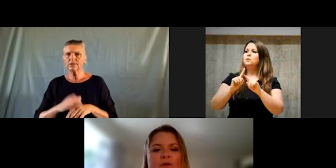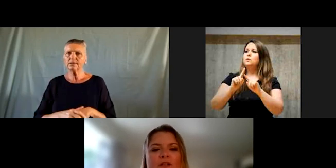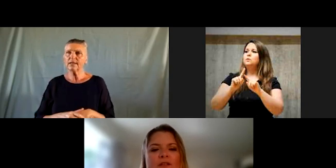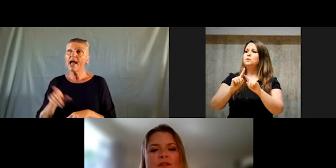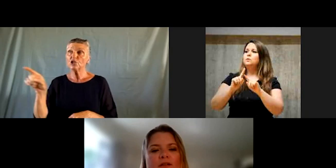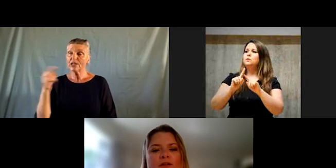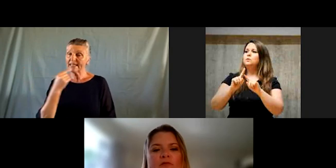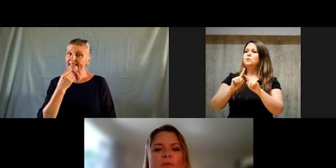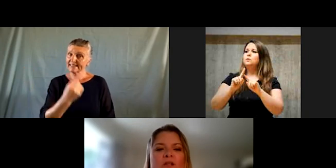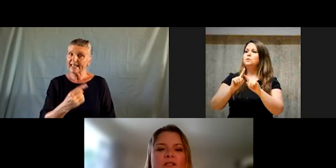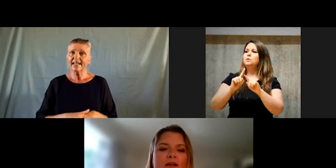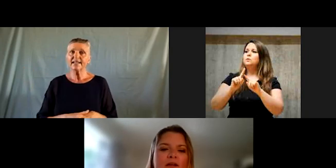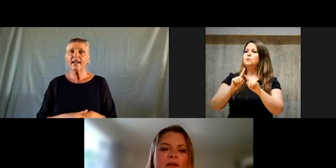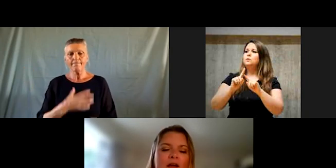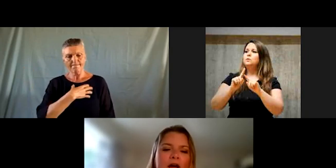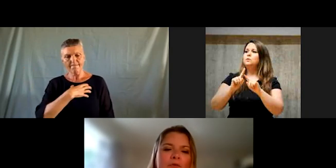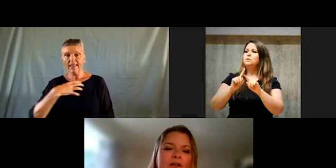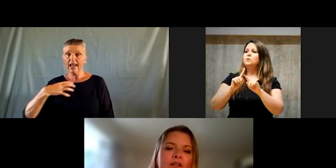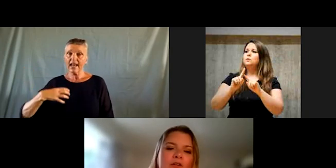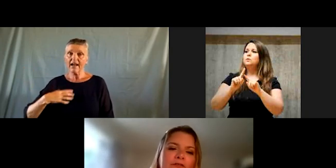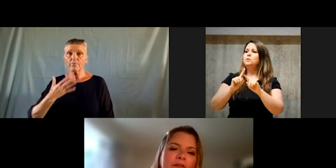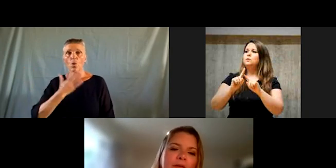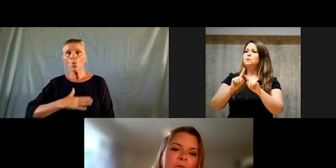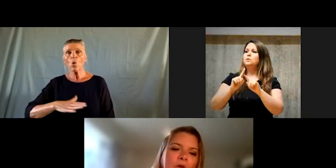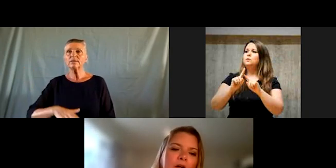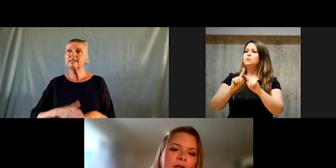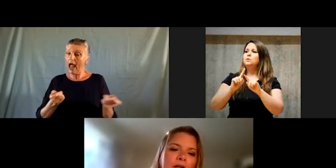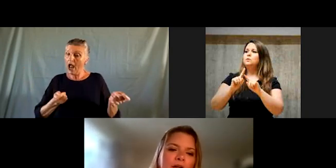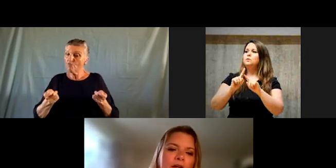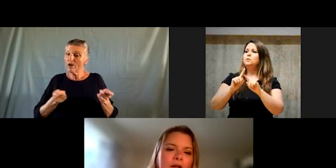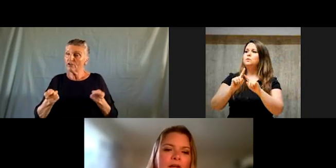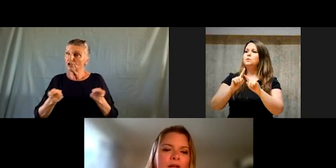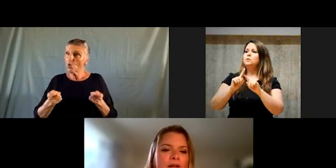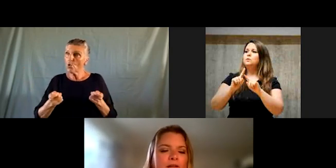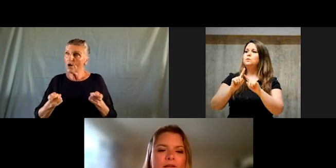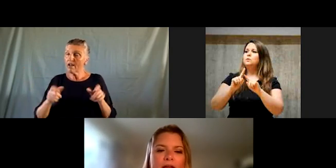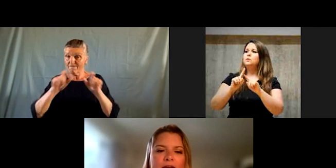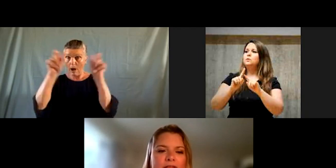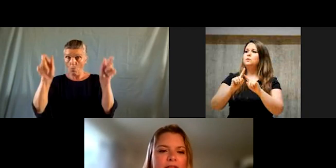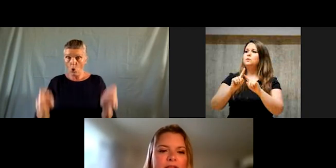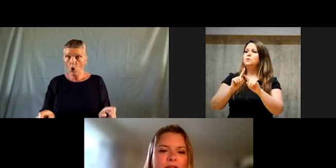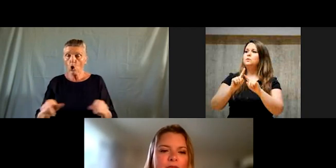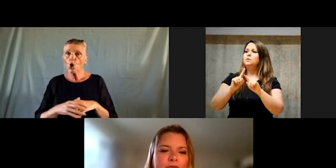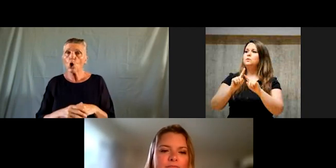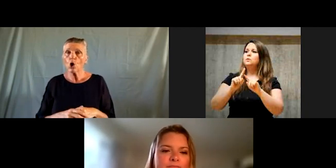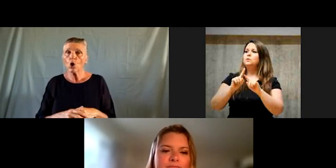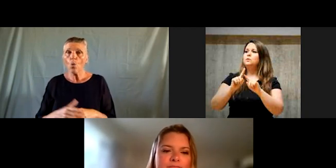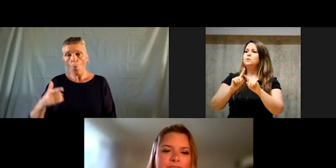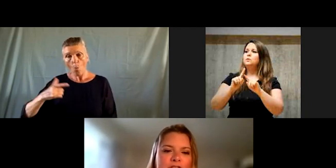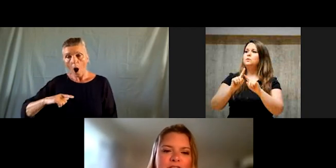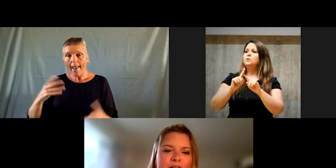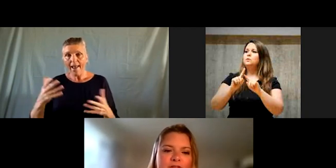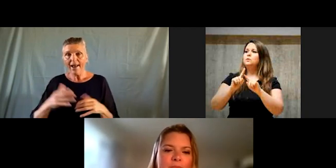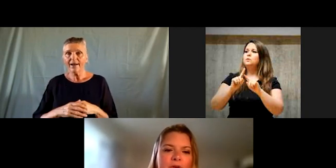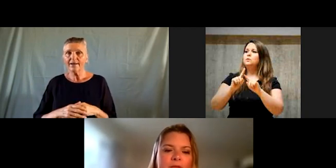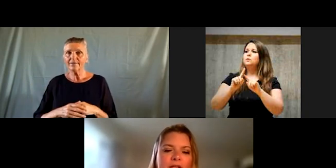that they want the government wants a regulatory framework that, you know, we